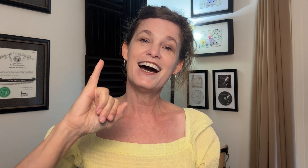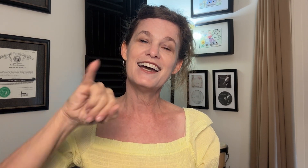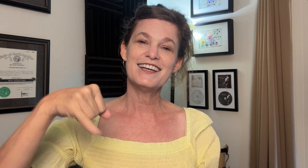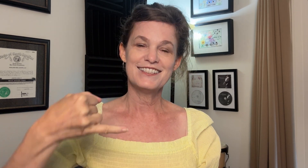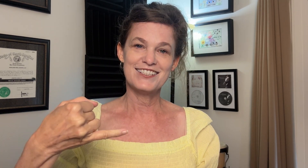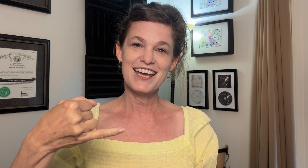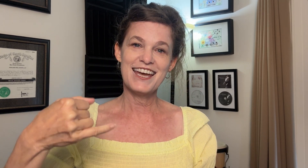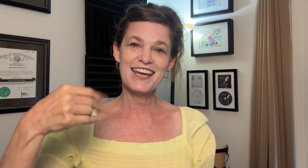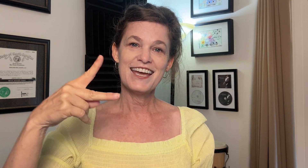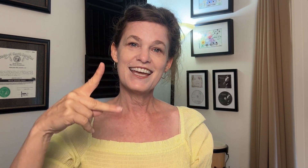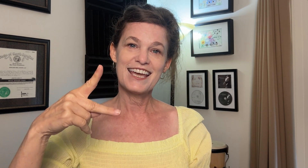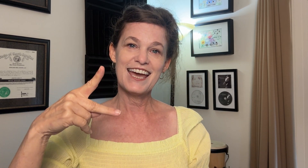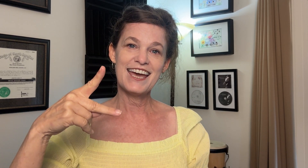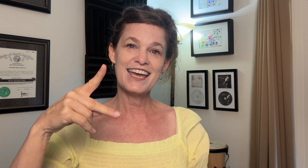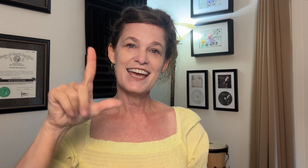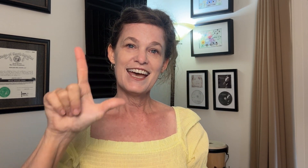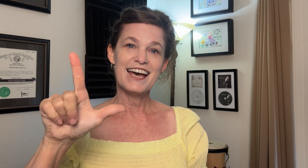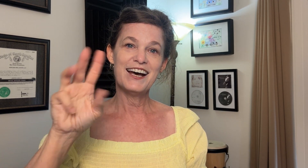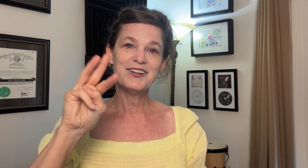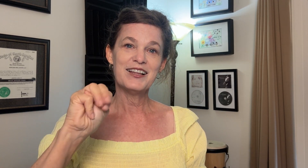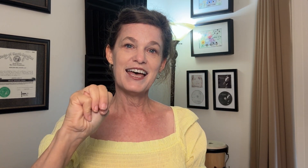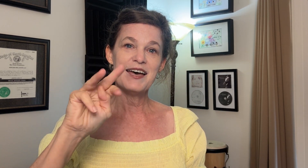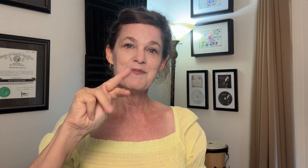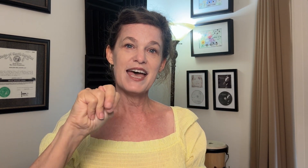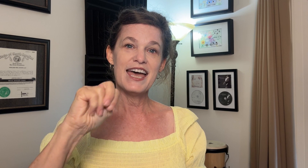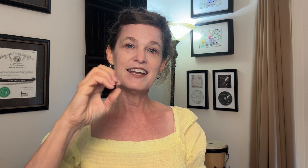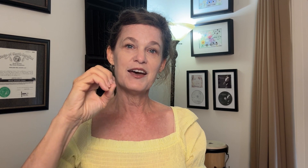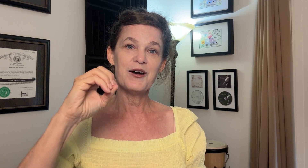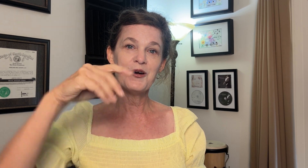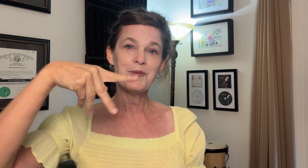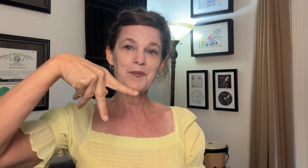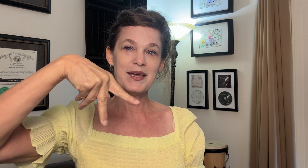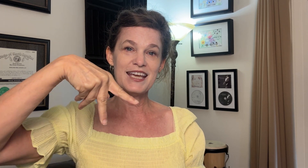I, J, K, L, M, N, O, P,